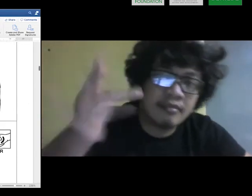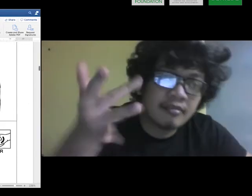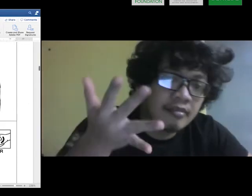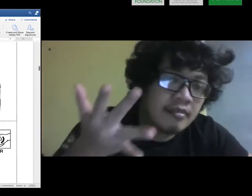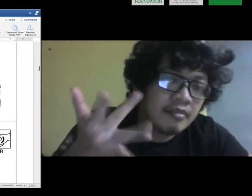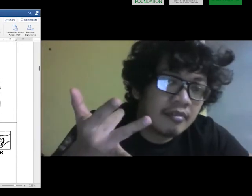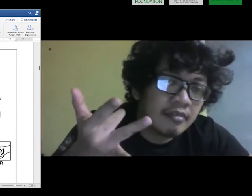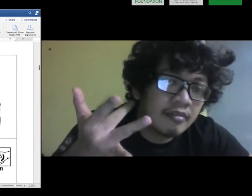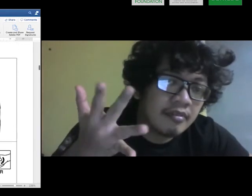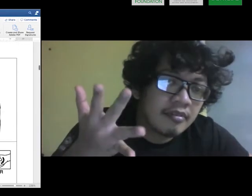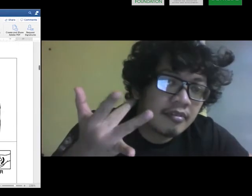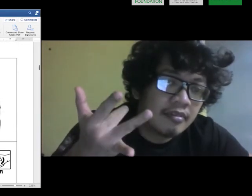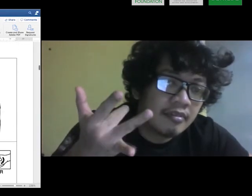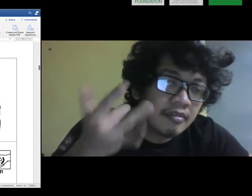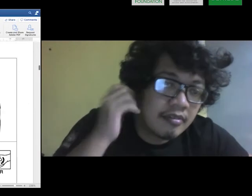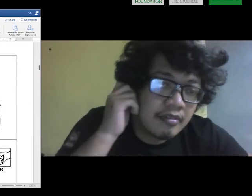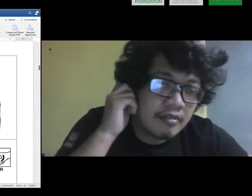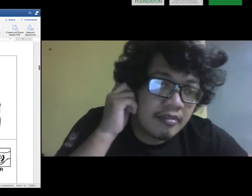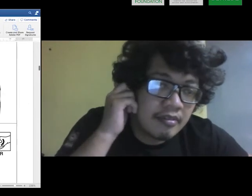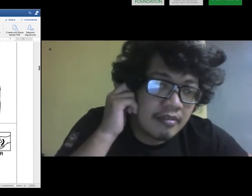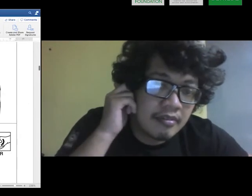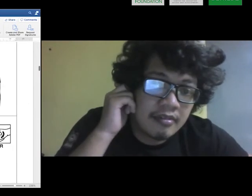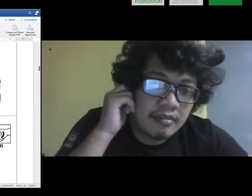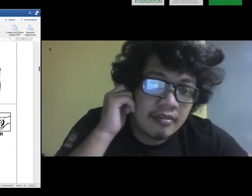Okay. Okay. Looks like